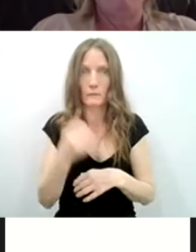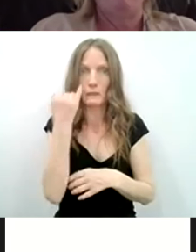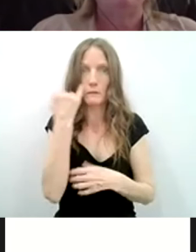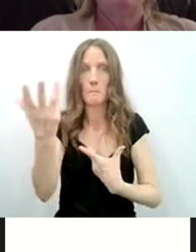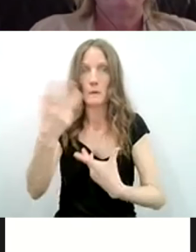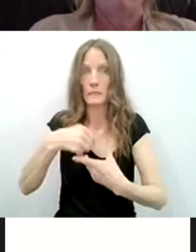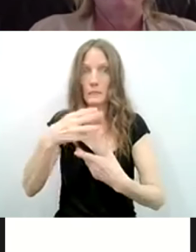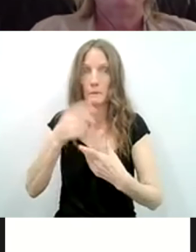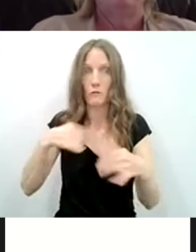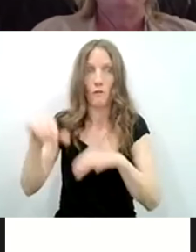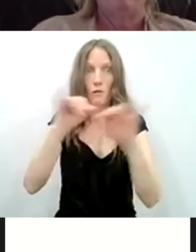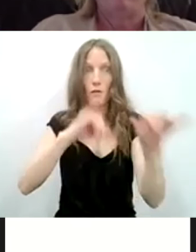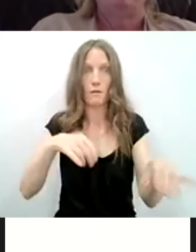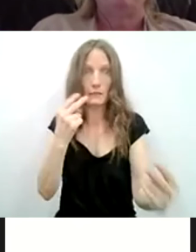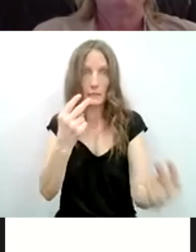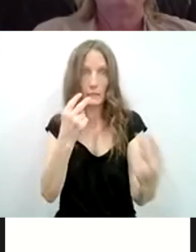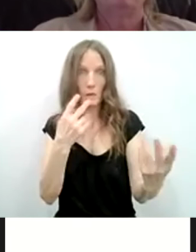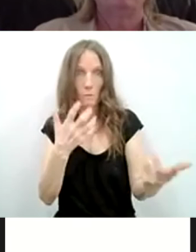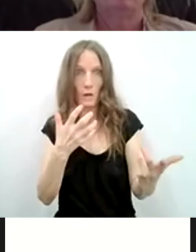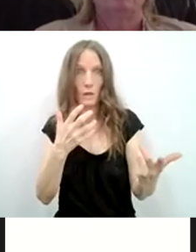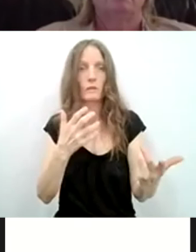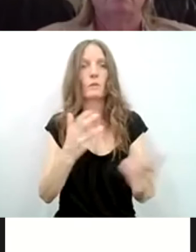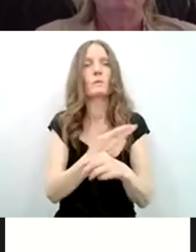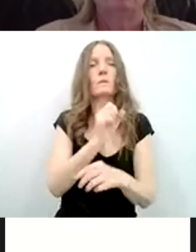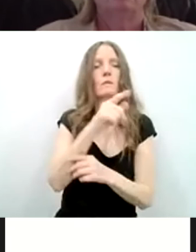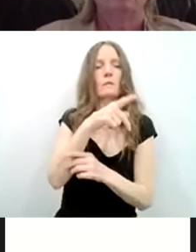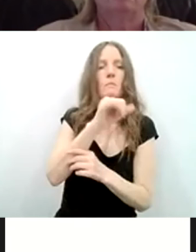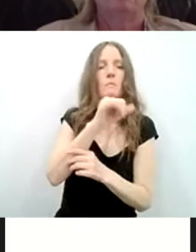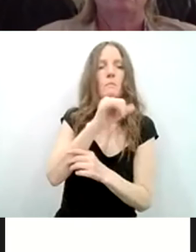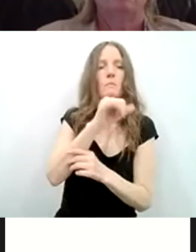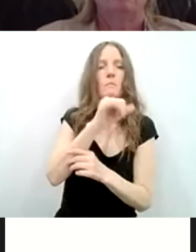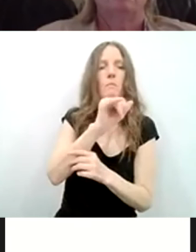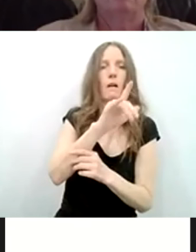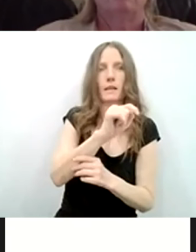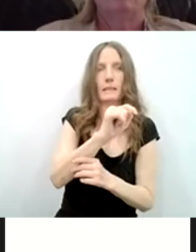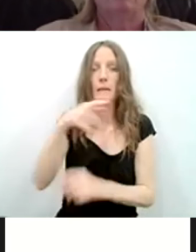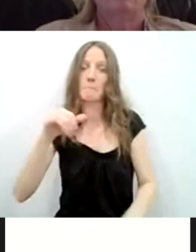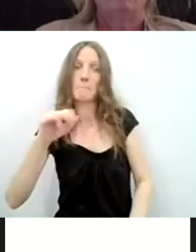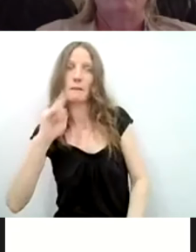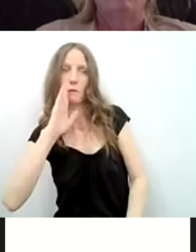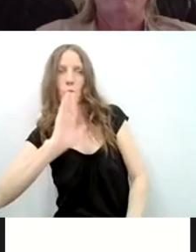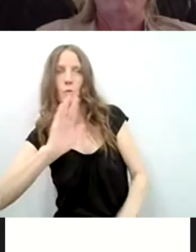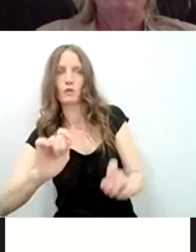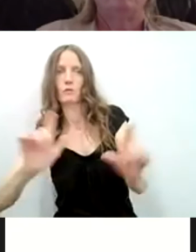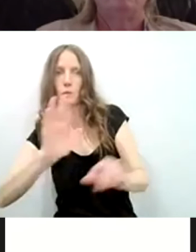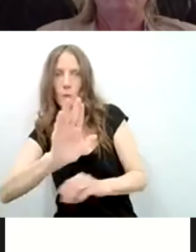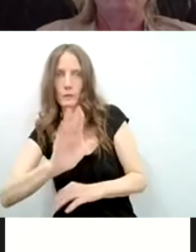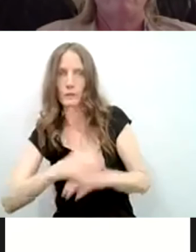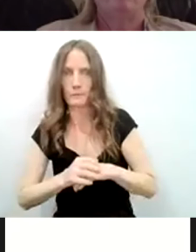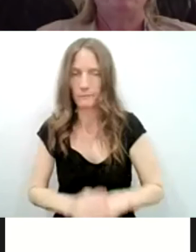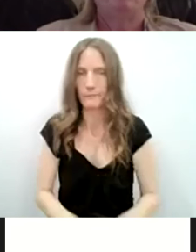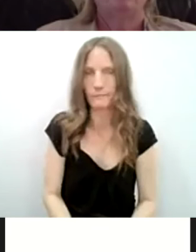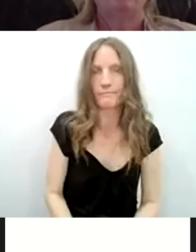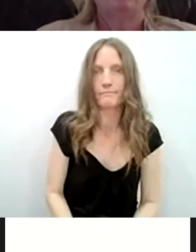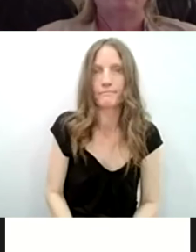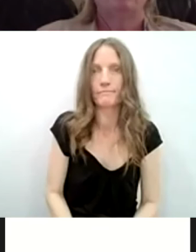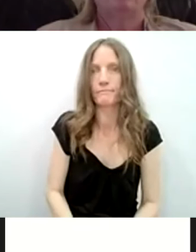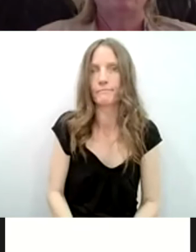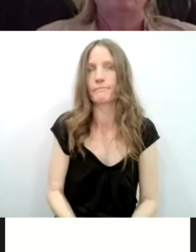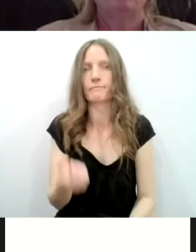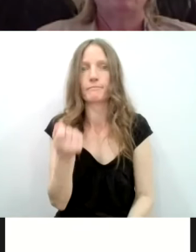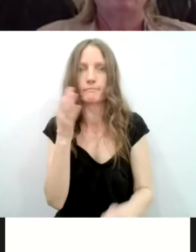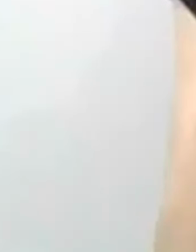able to see us, use the spotlight feature. The pin feature just does your own personal screen. Gotcha. Here we go. Okay. And